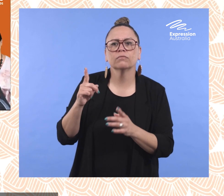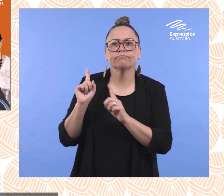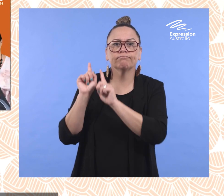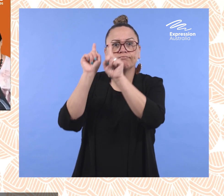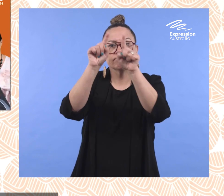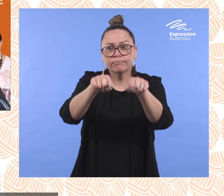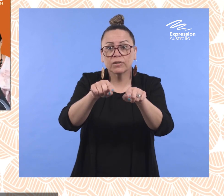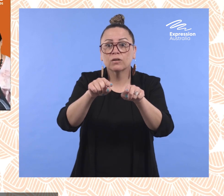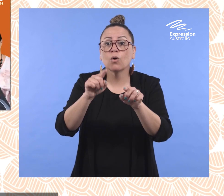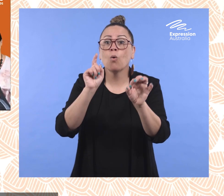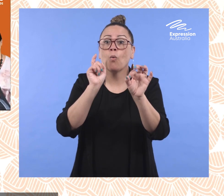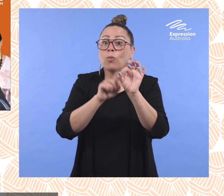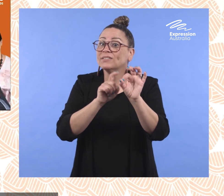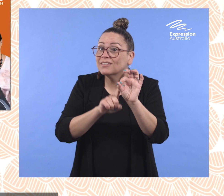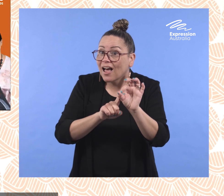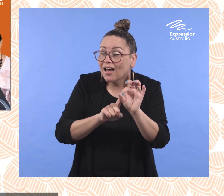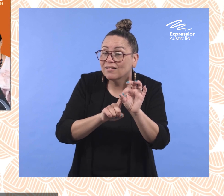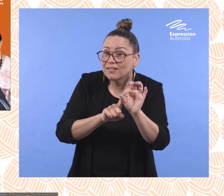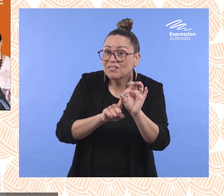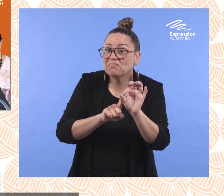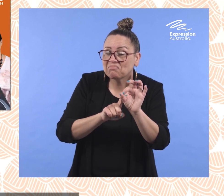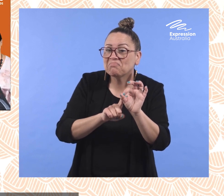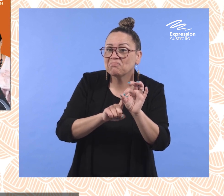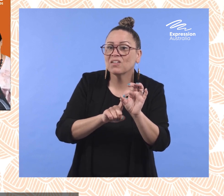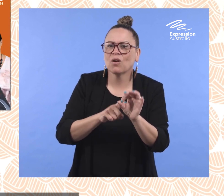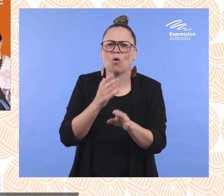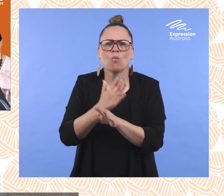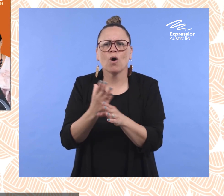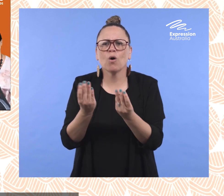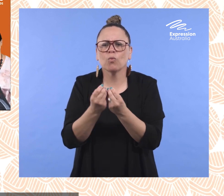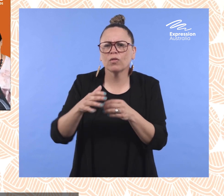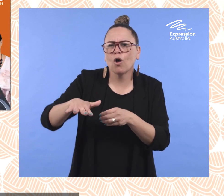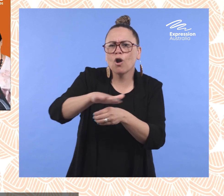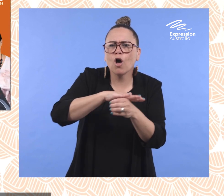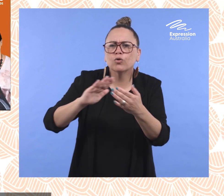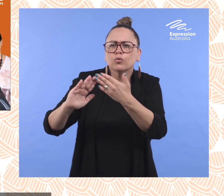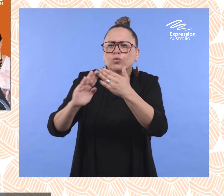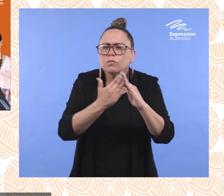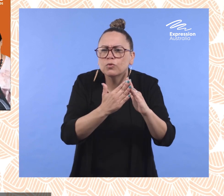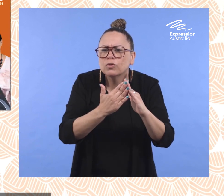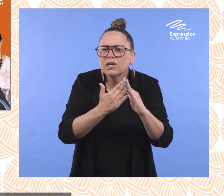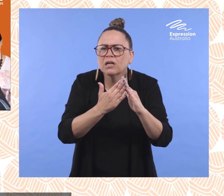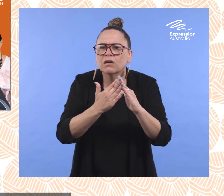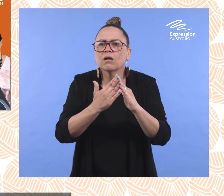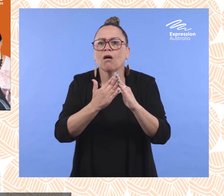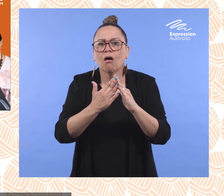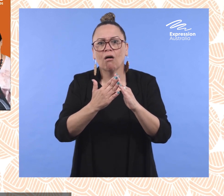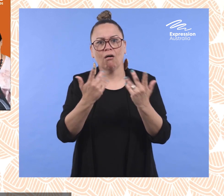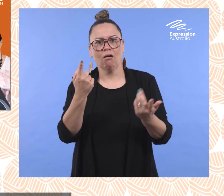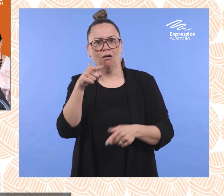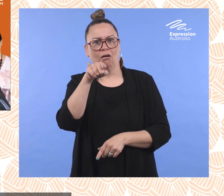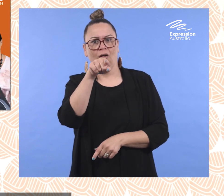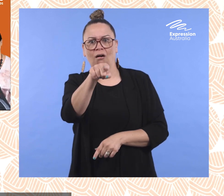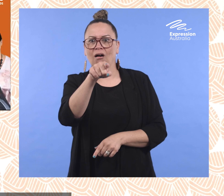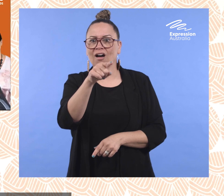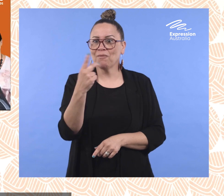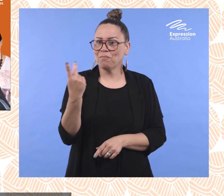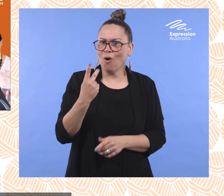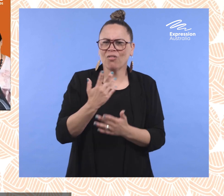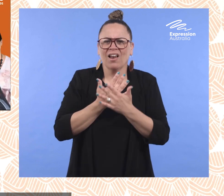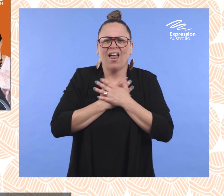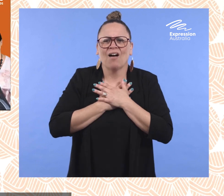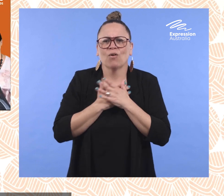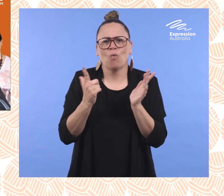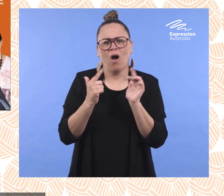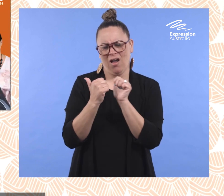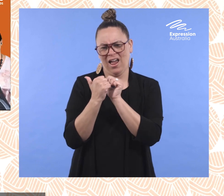Gulf country of Queensland, working with local communities there, and we discovered a shared passion for